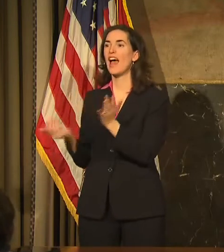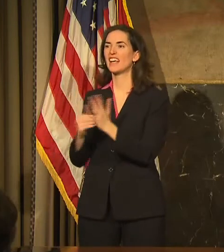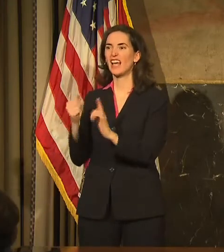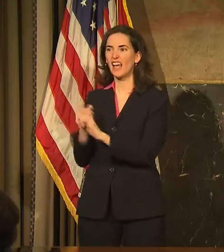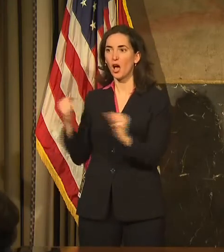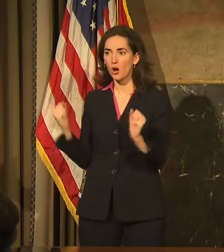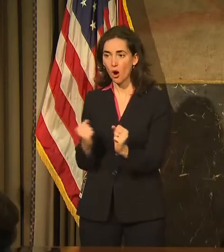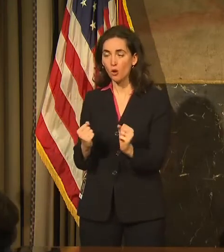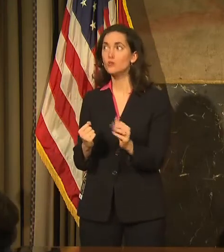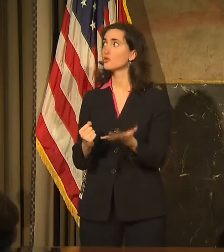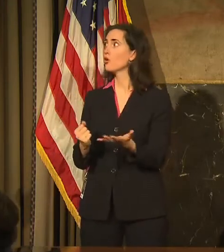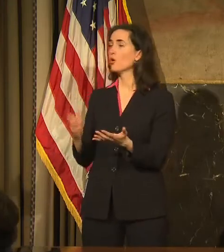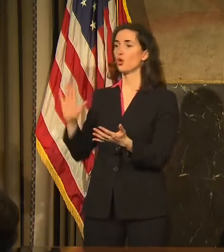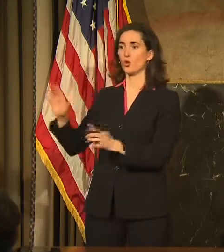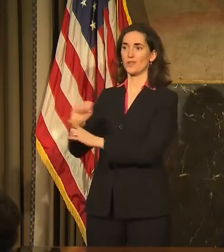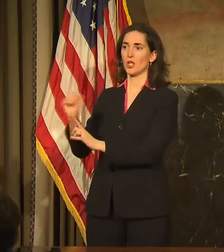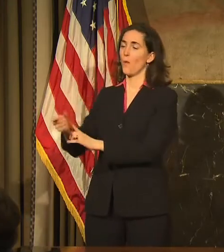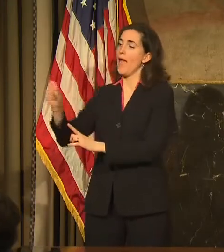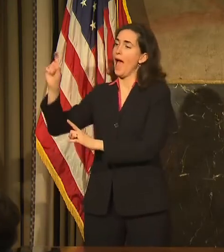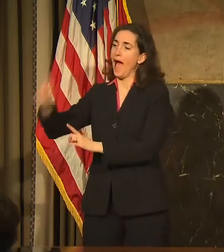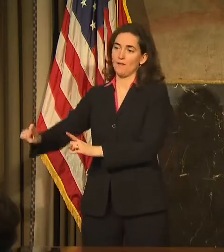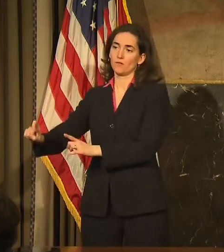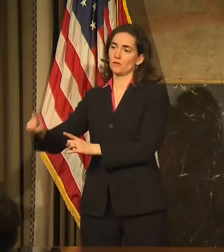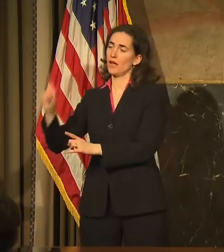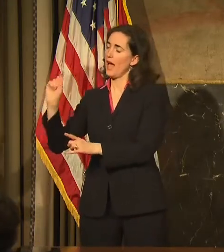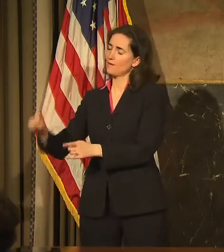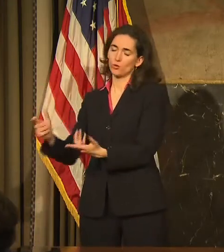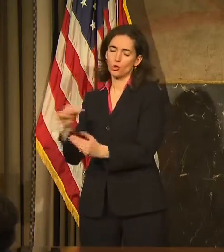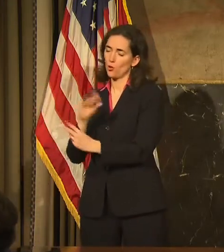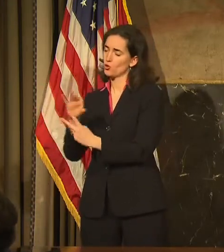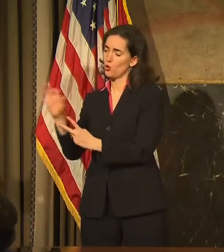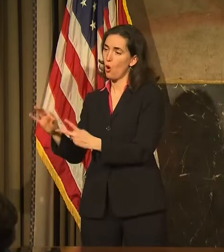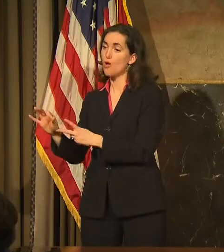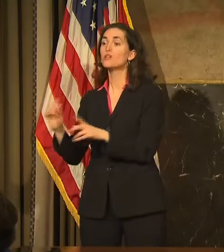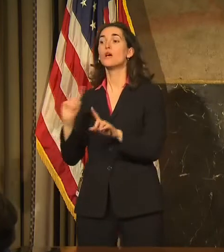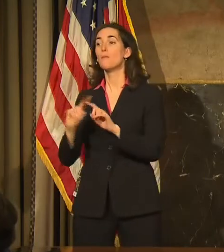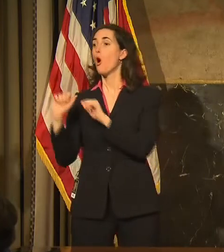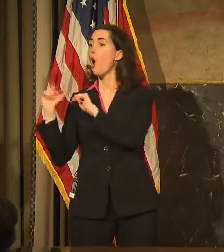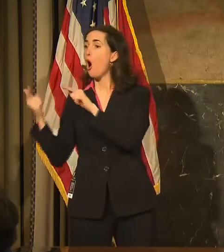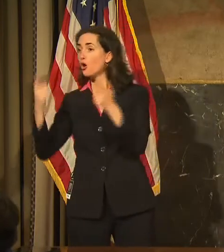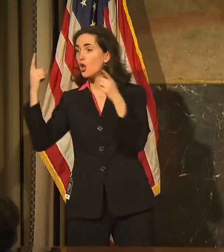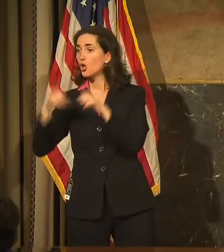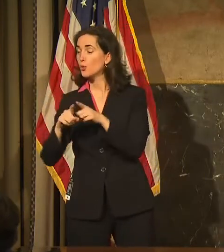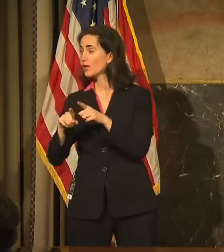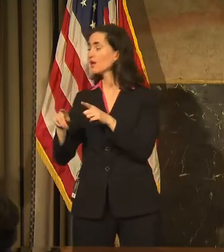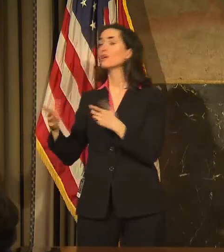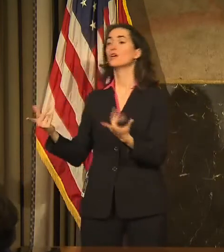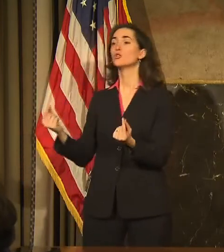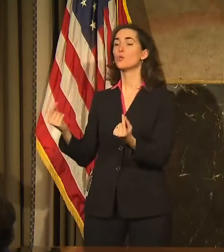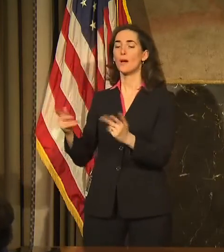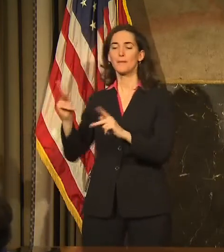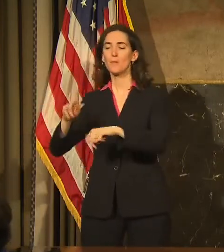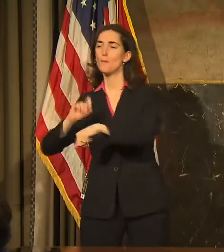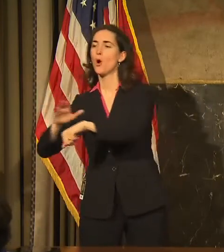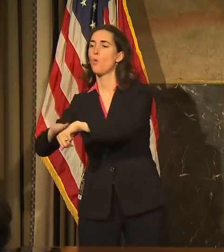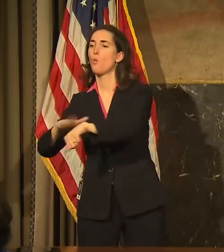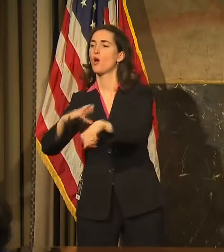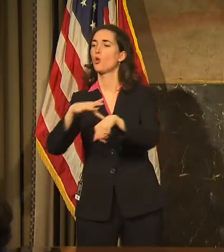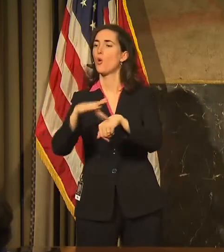under the circumstances. But we all agree, and this includes the energy companies themselves, that more advanced